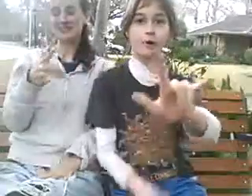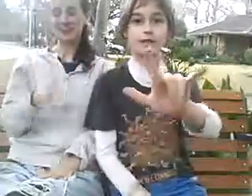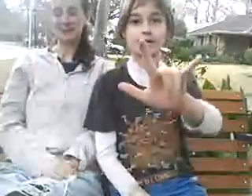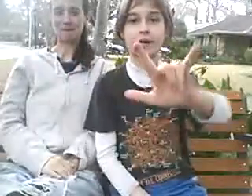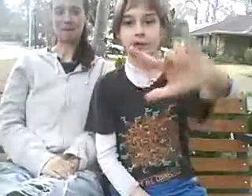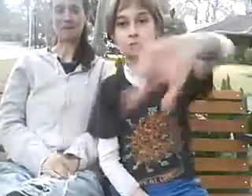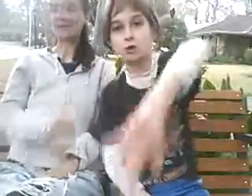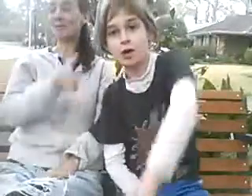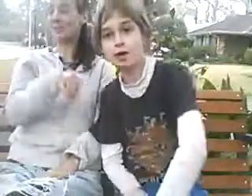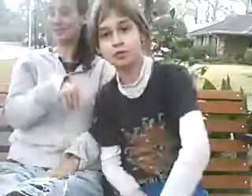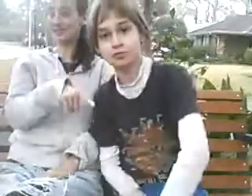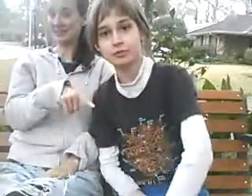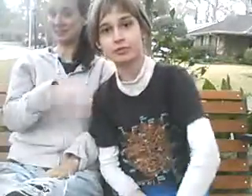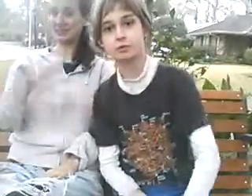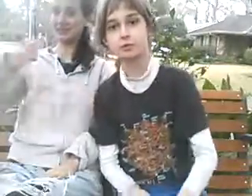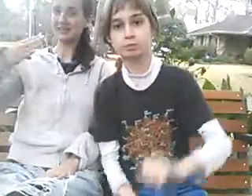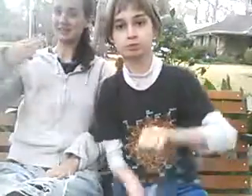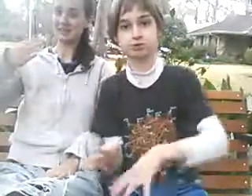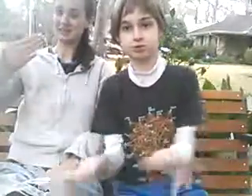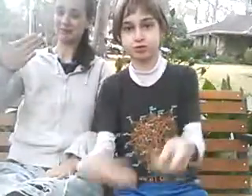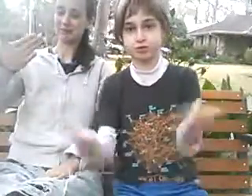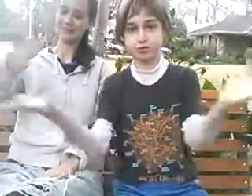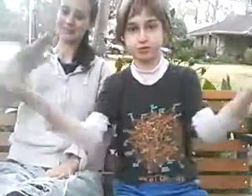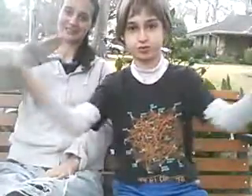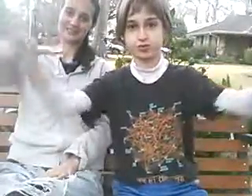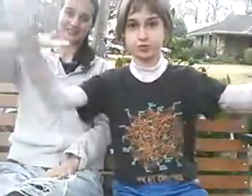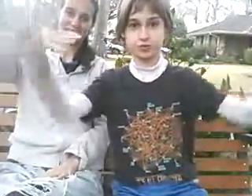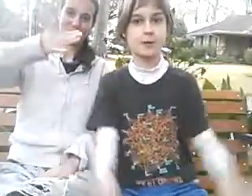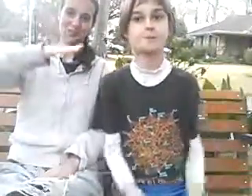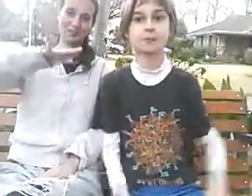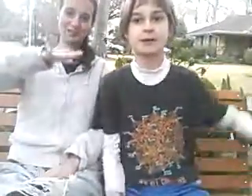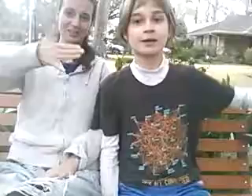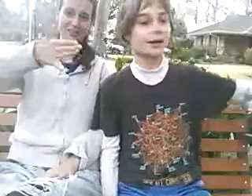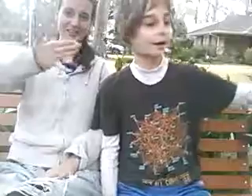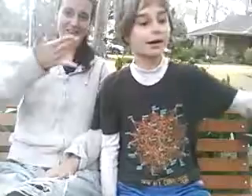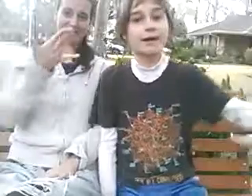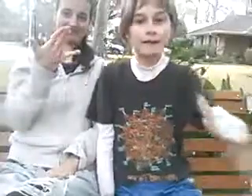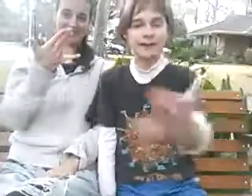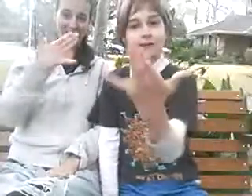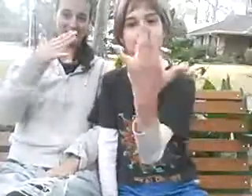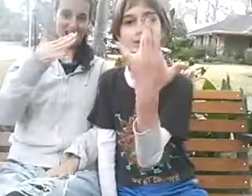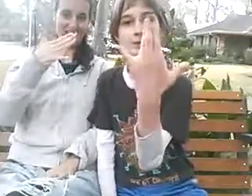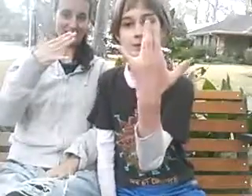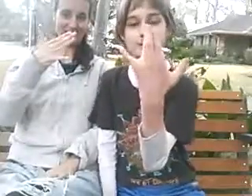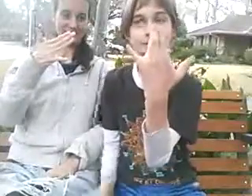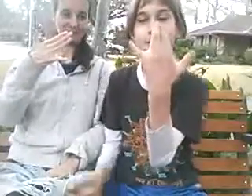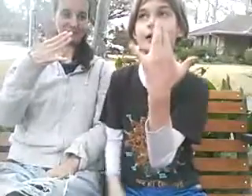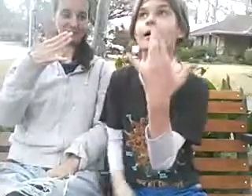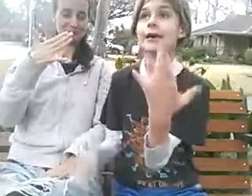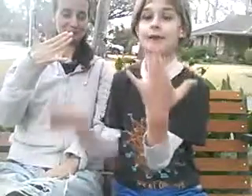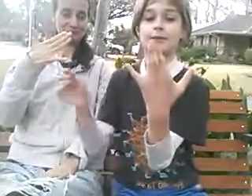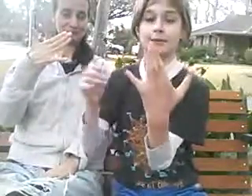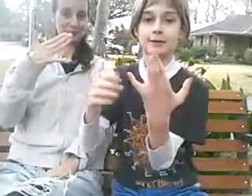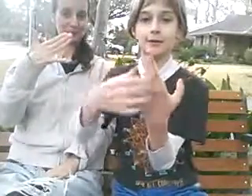one airplane. side. But that was not his airplane. His airplane was where he took his hand. This is a fighter jet. There's